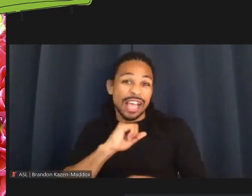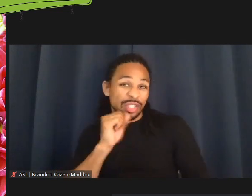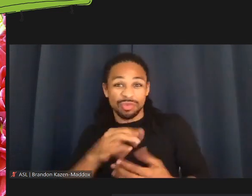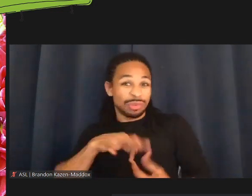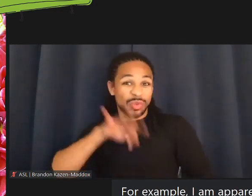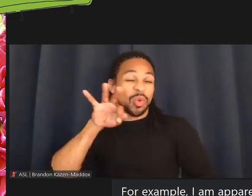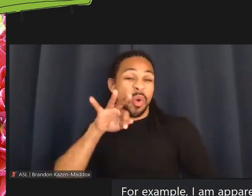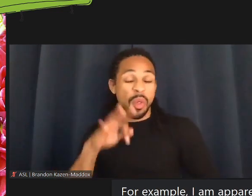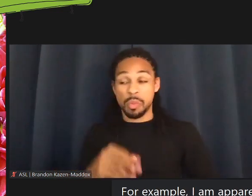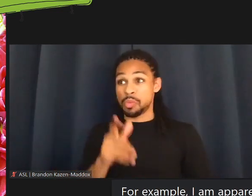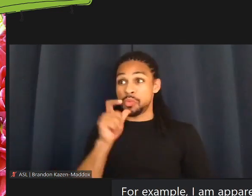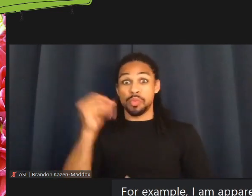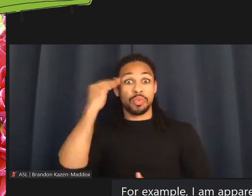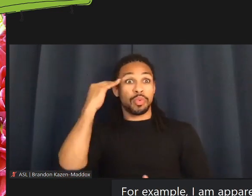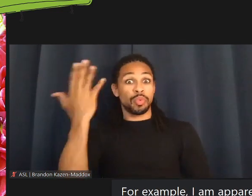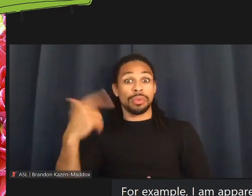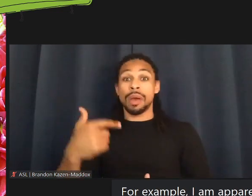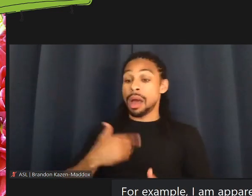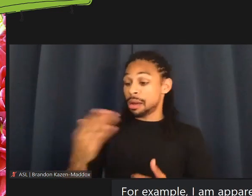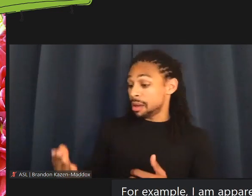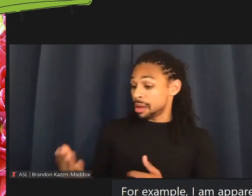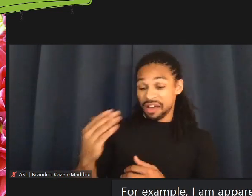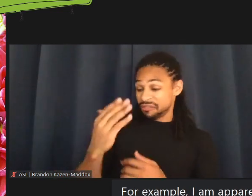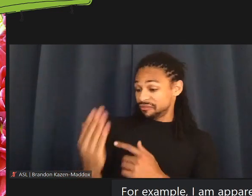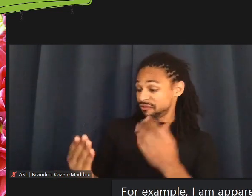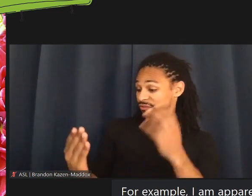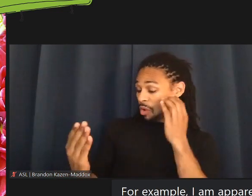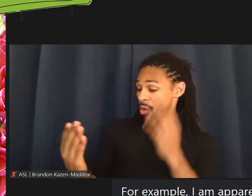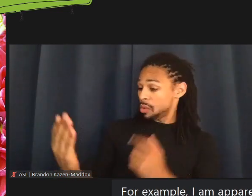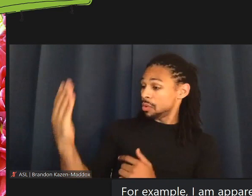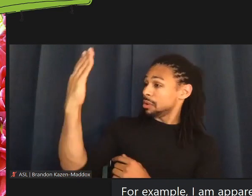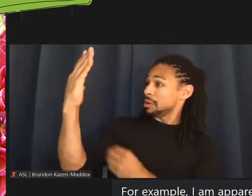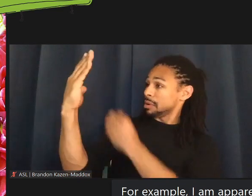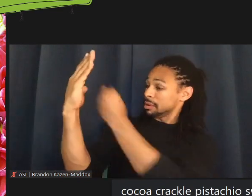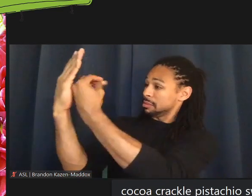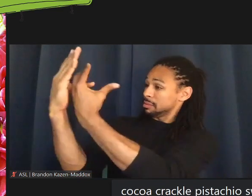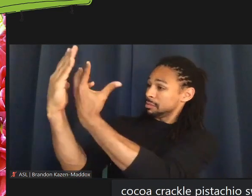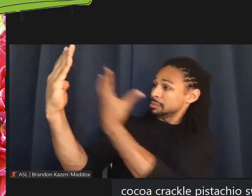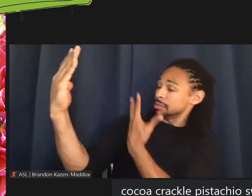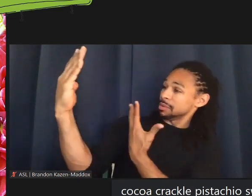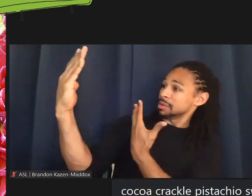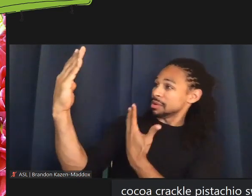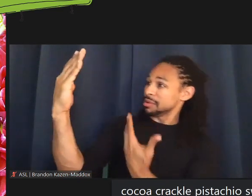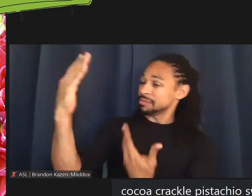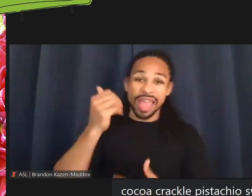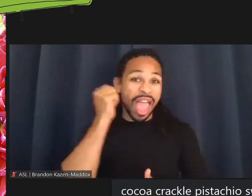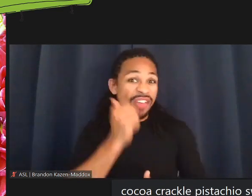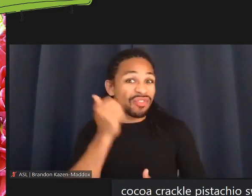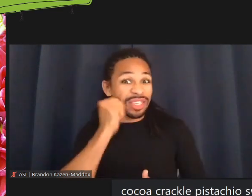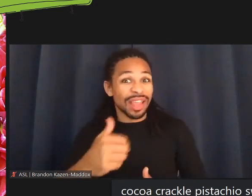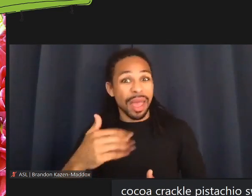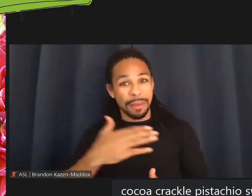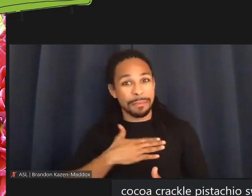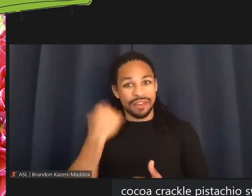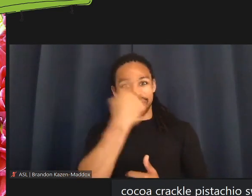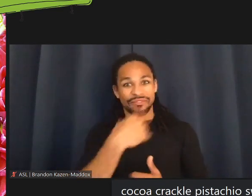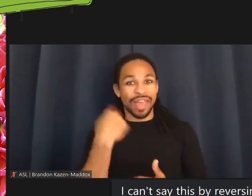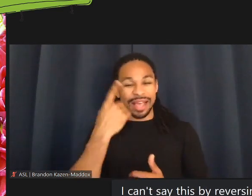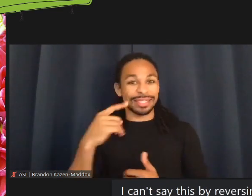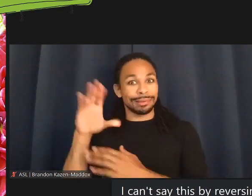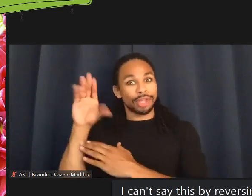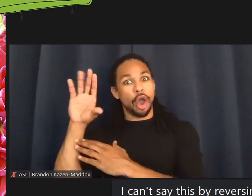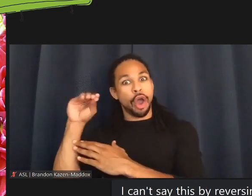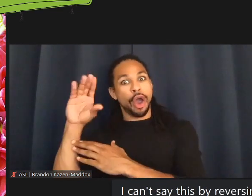angle. But every day, my face babbles questions in the right-hand corner of the Zoom screen. Look at